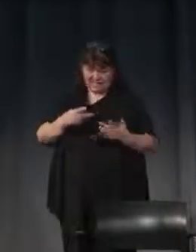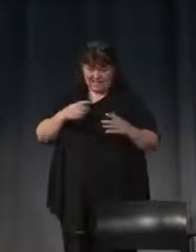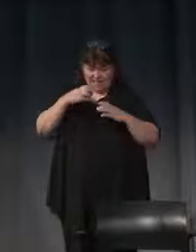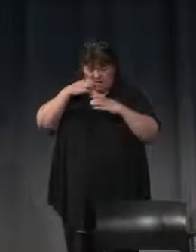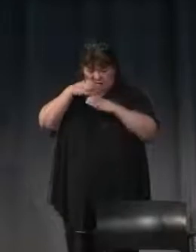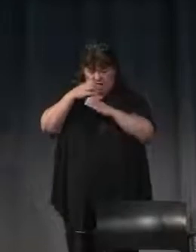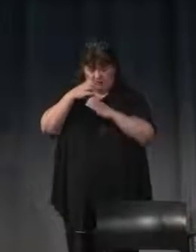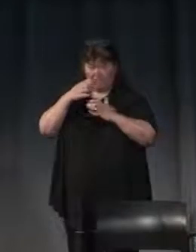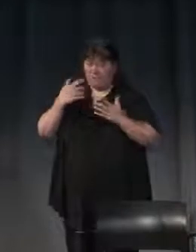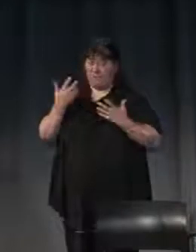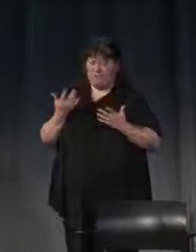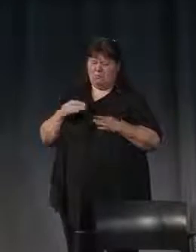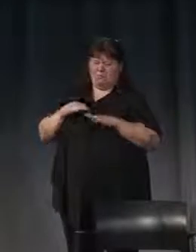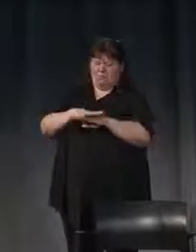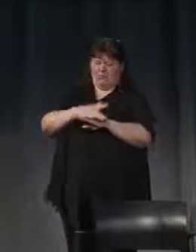microscope.